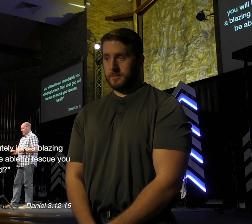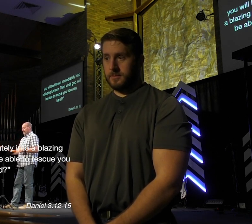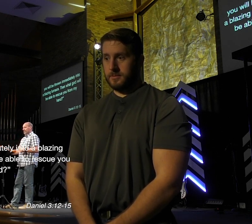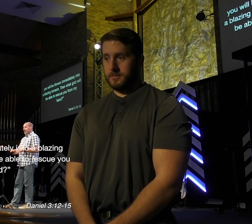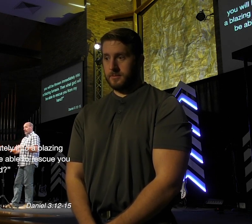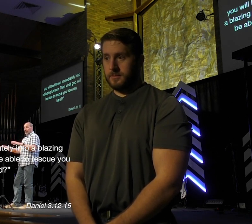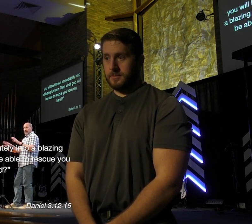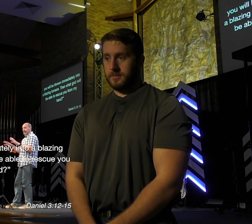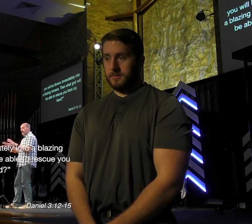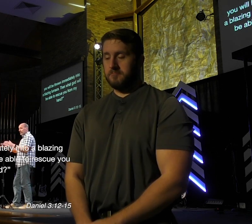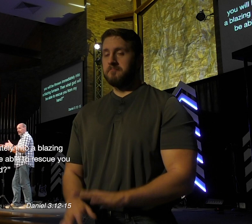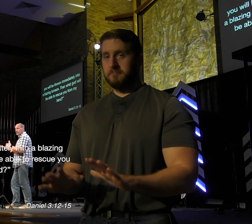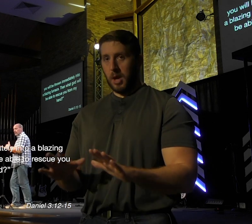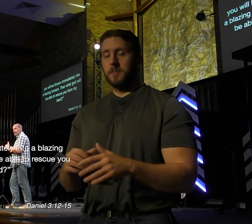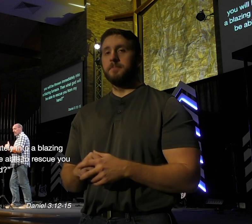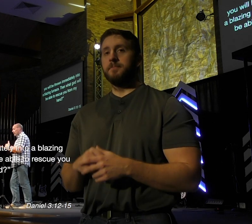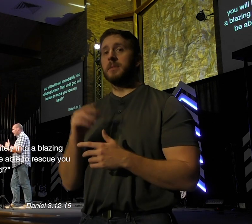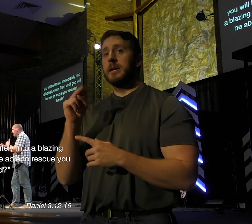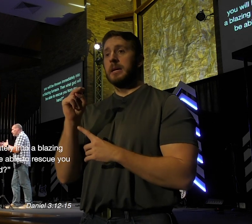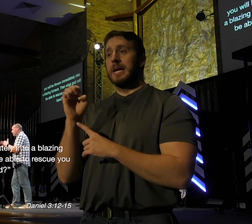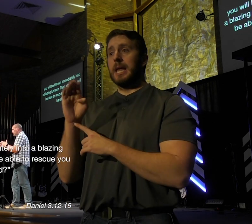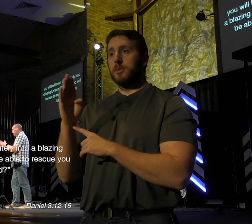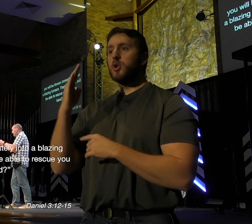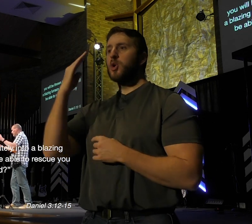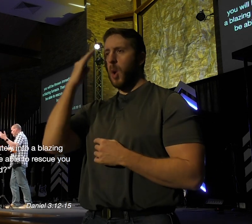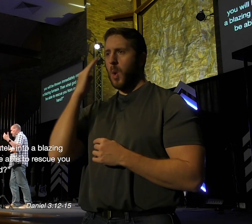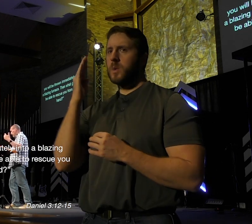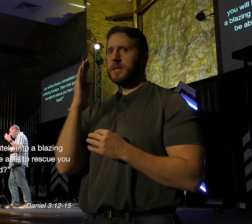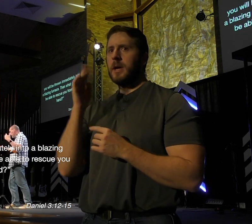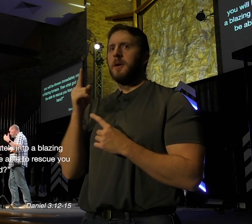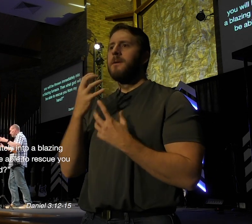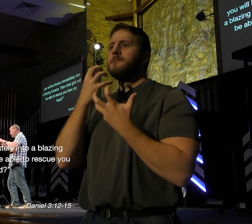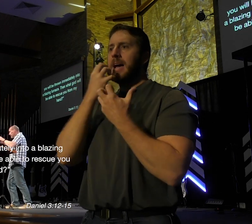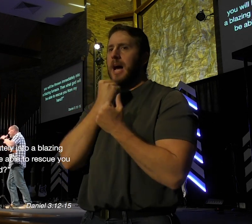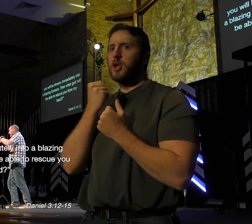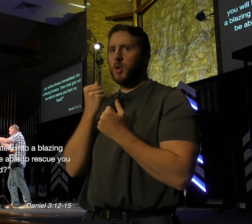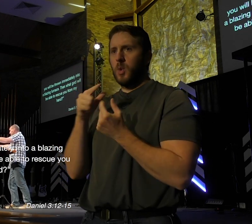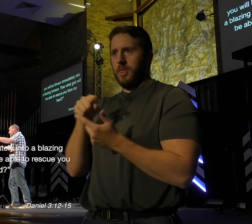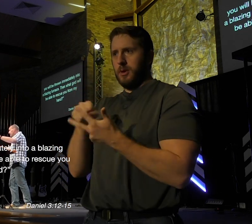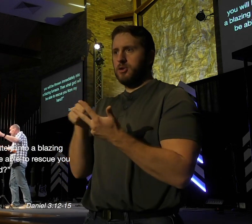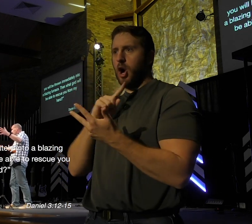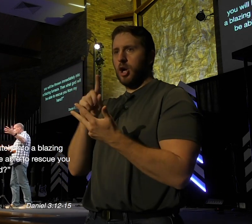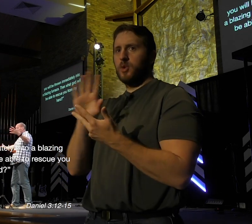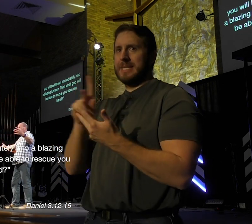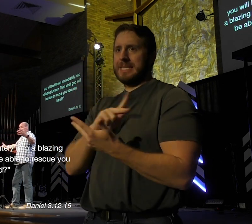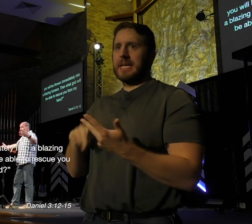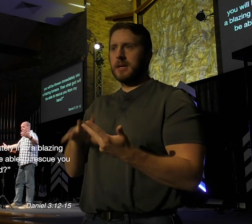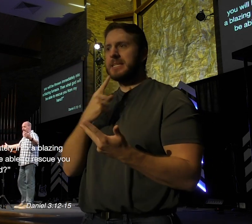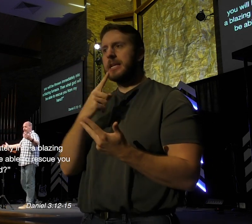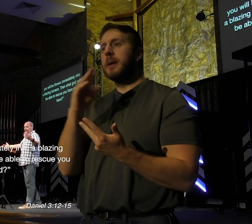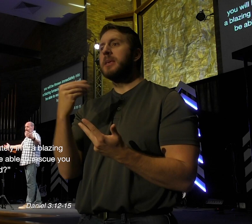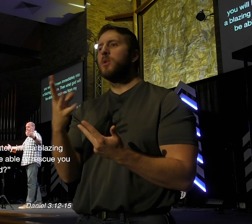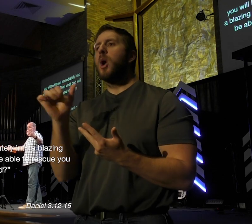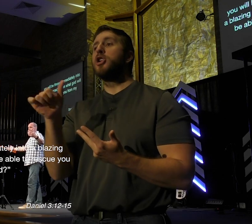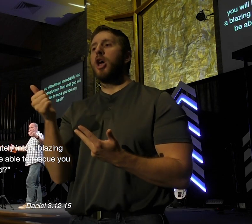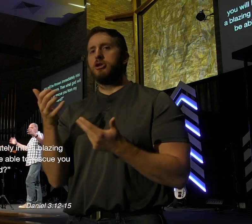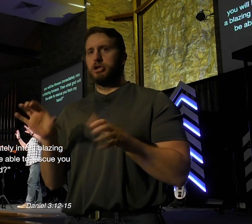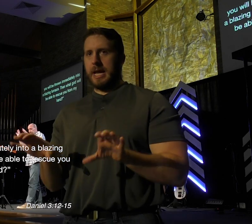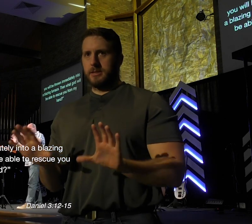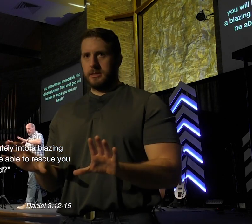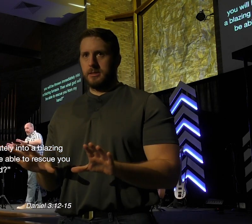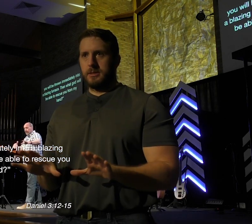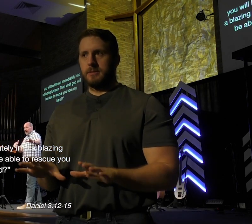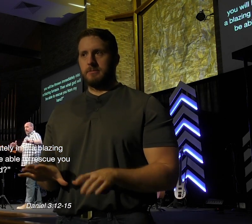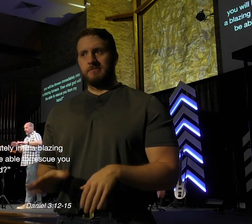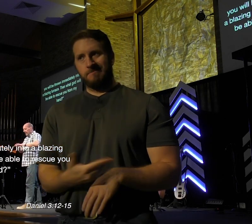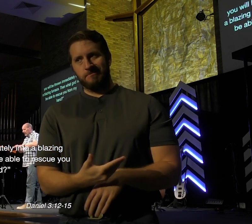hand? Now, Nebuchadnezzar knows how valuable they are to his kingdom. So they're like, listen, I'm giving you another chance.